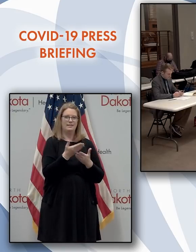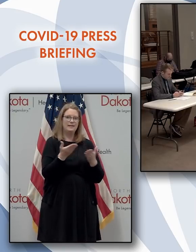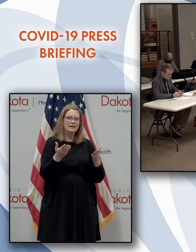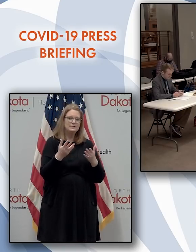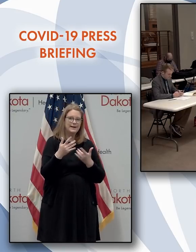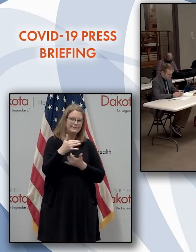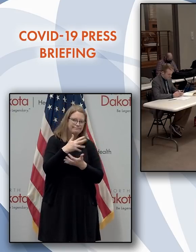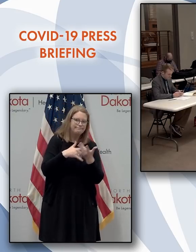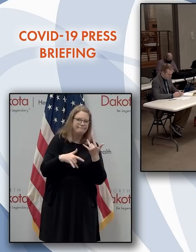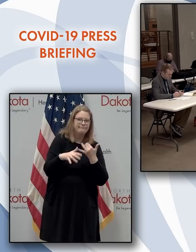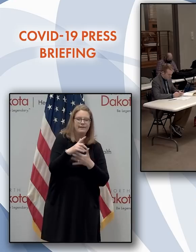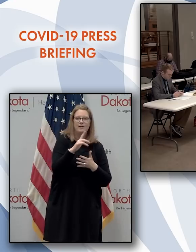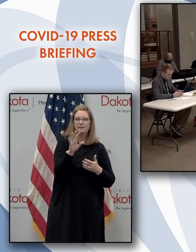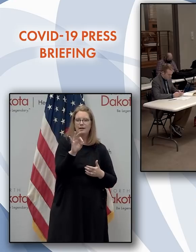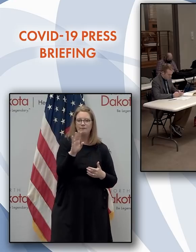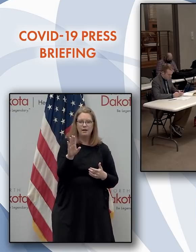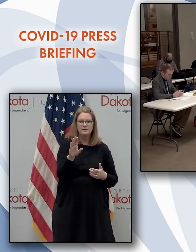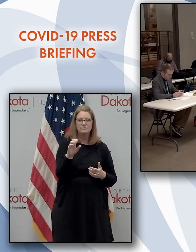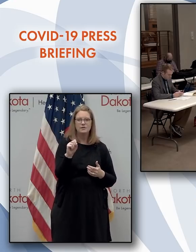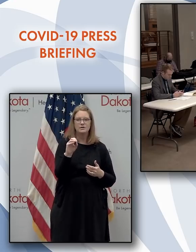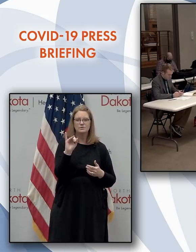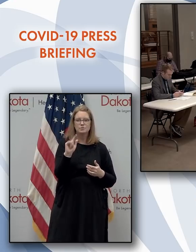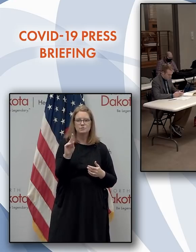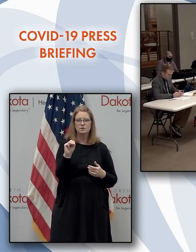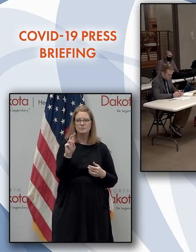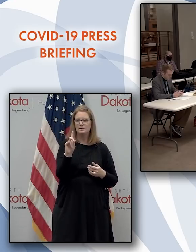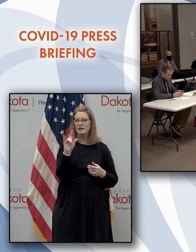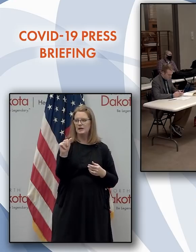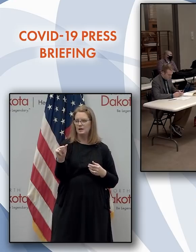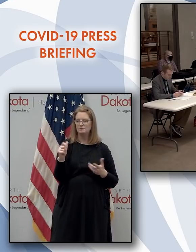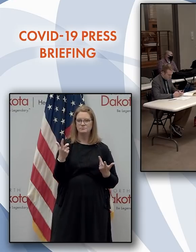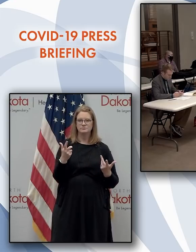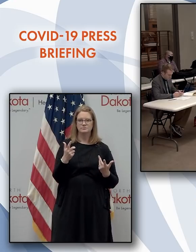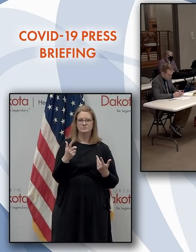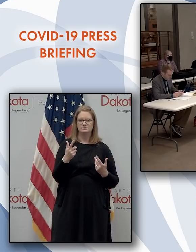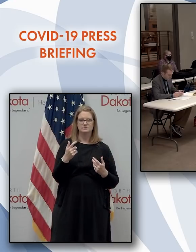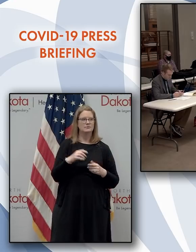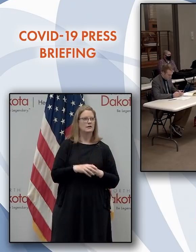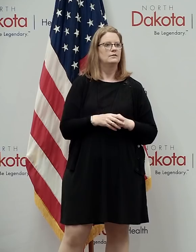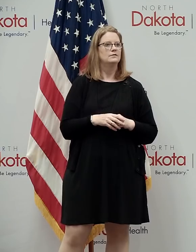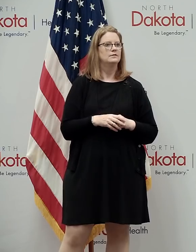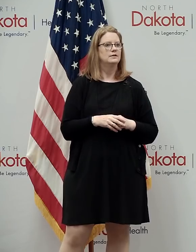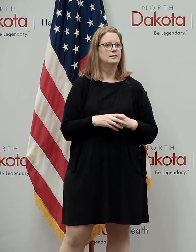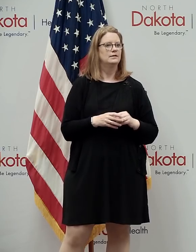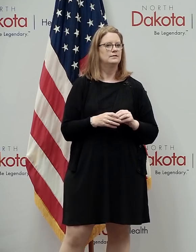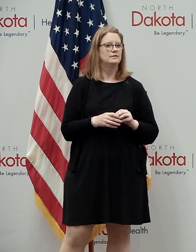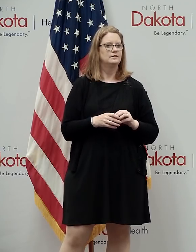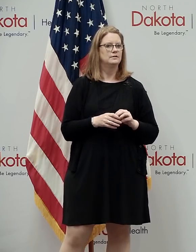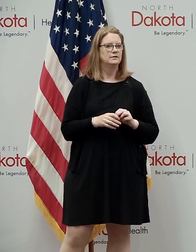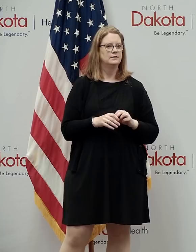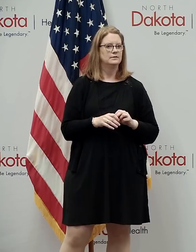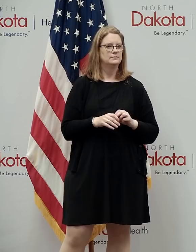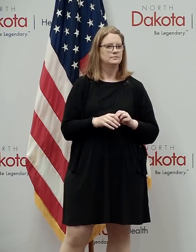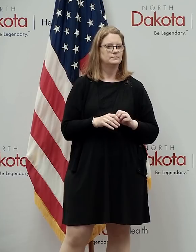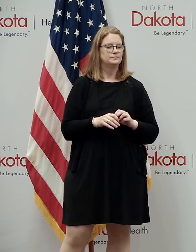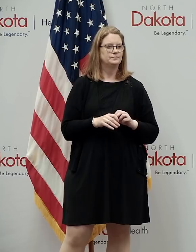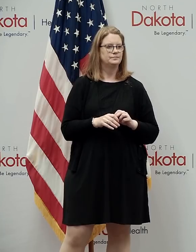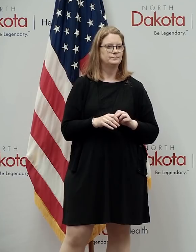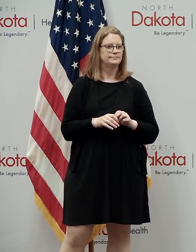any effort to kind of fight back against these statements? Yeah, of course,